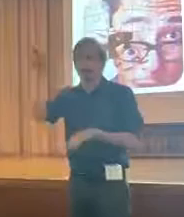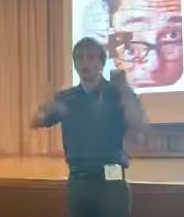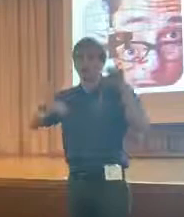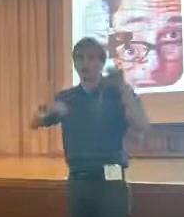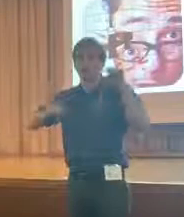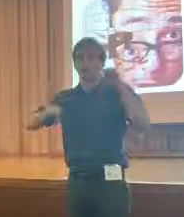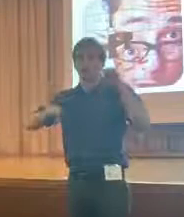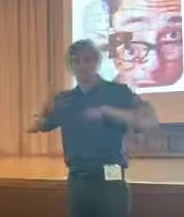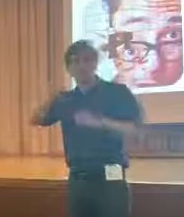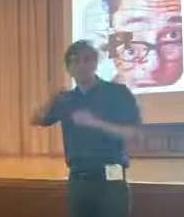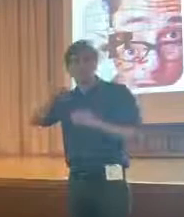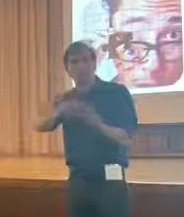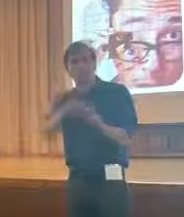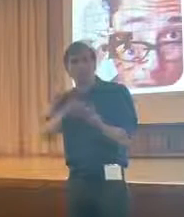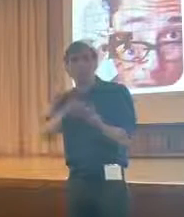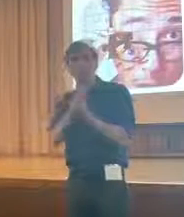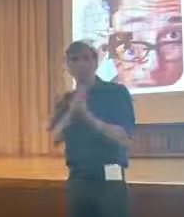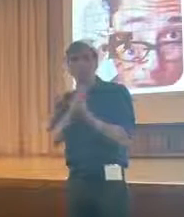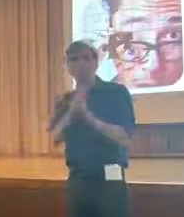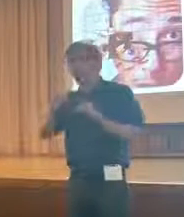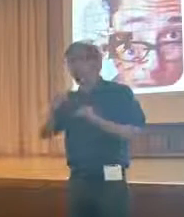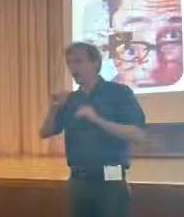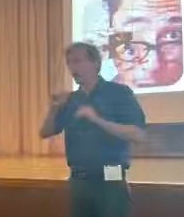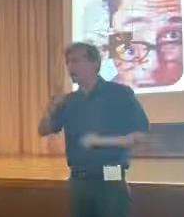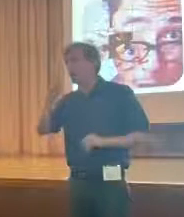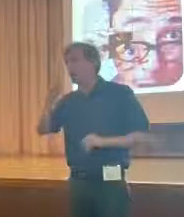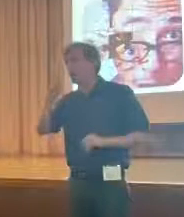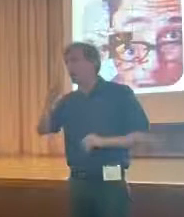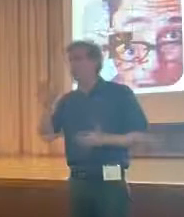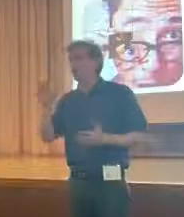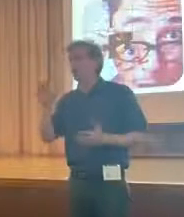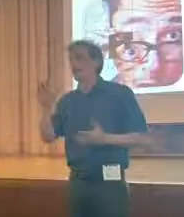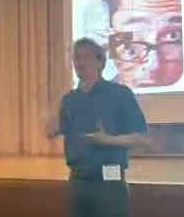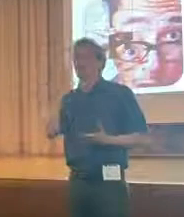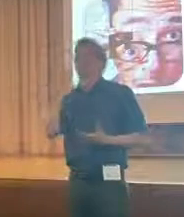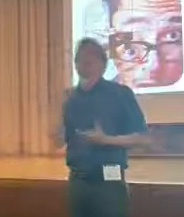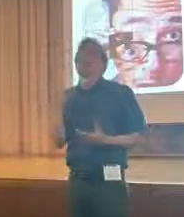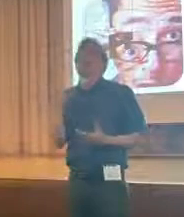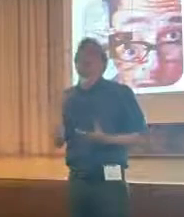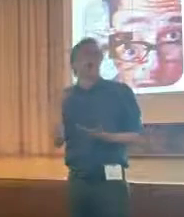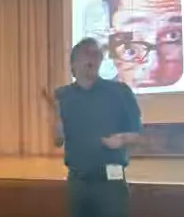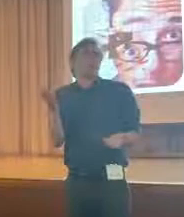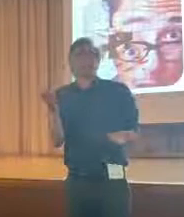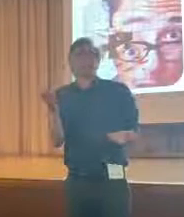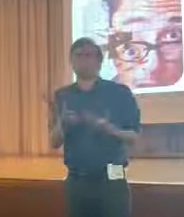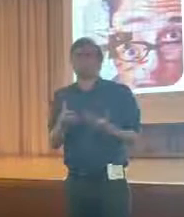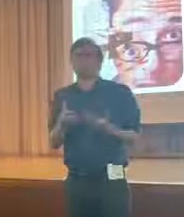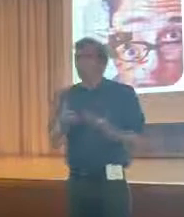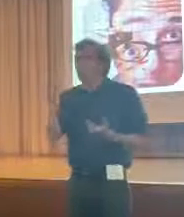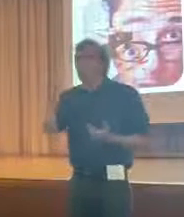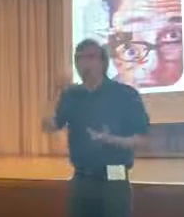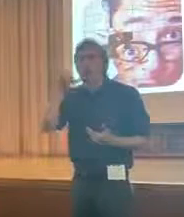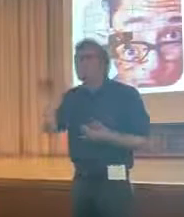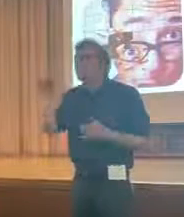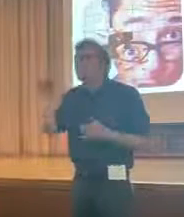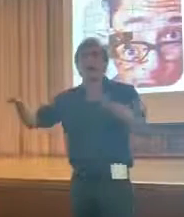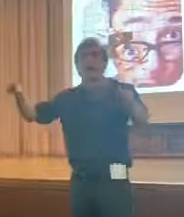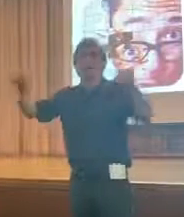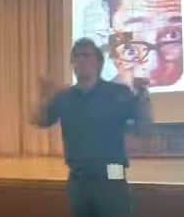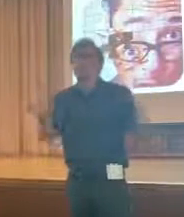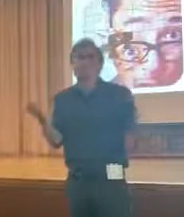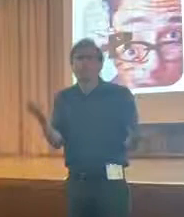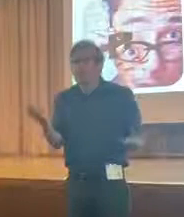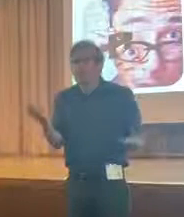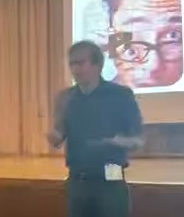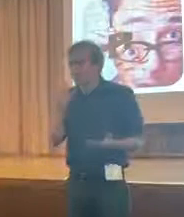WeCo making so much money training us? I could have just figured this out myself. I mean, there are, in some ways, it isn't that hard.